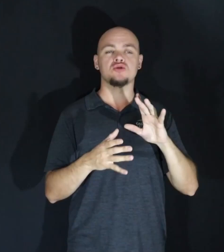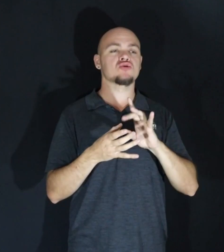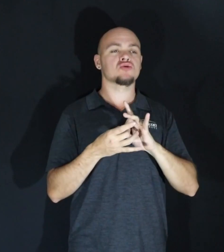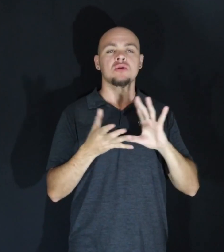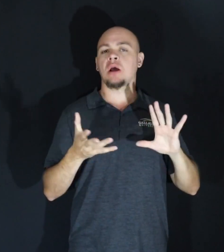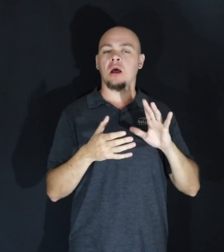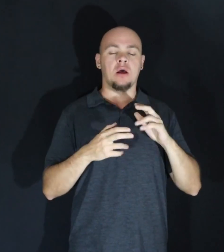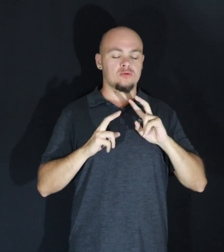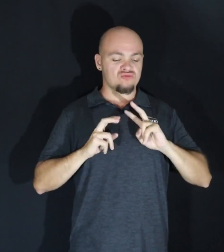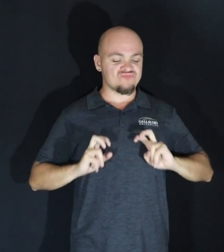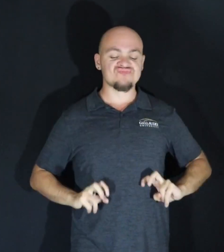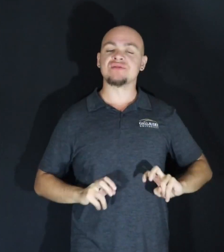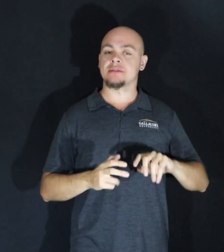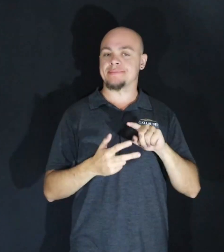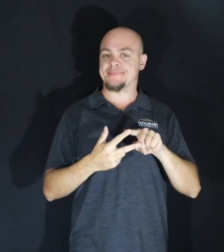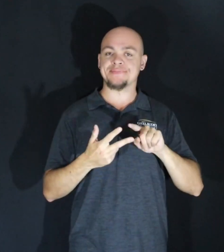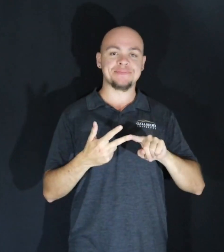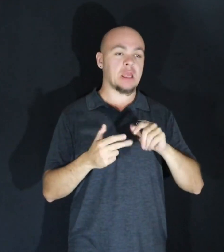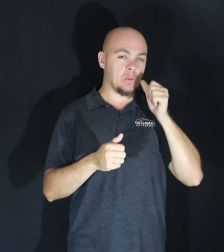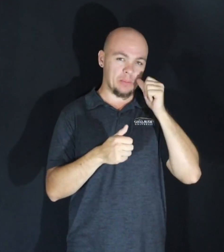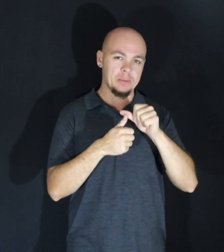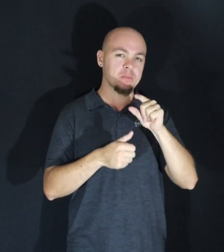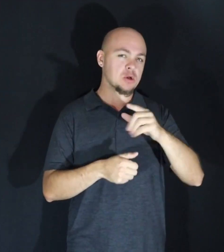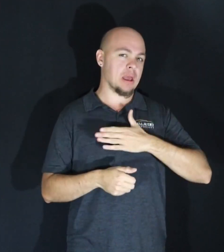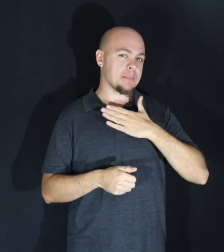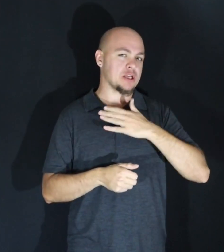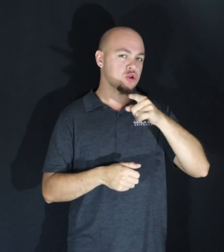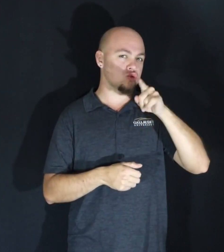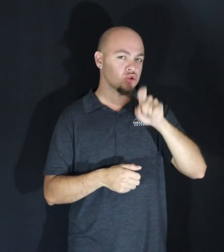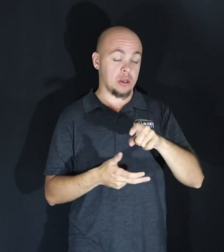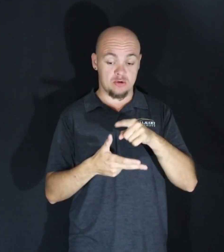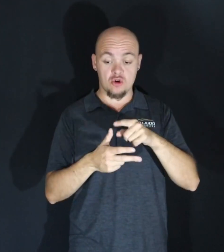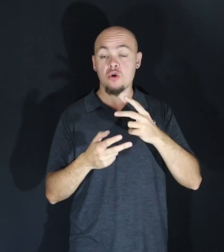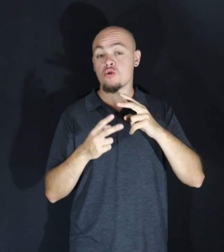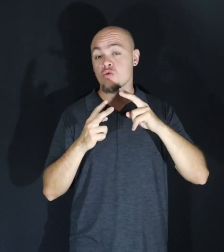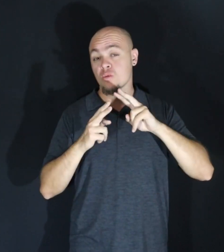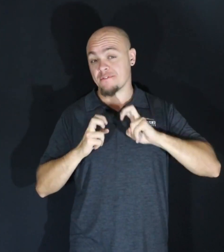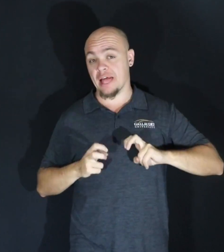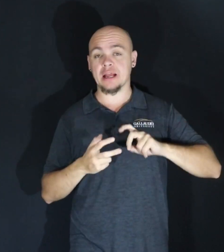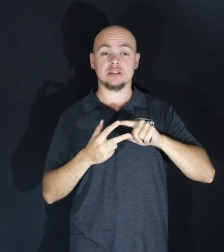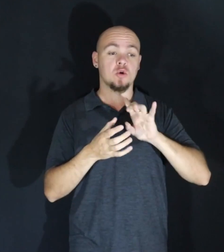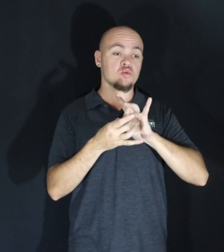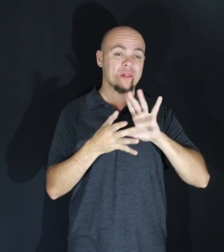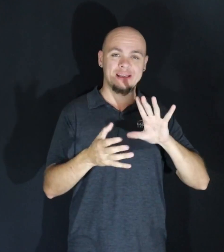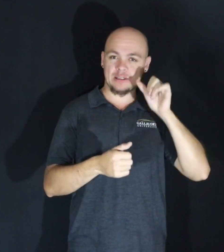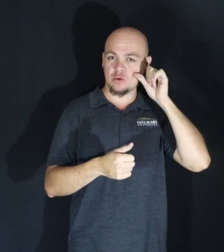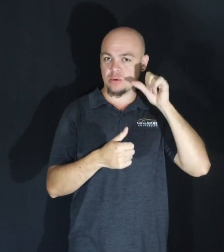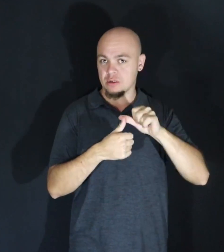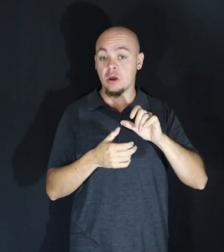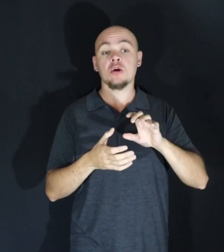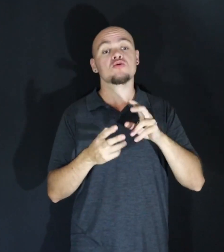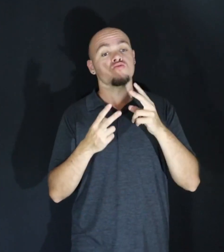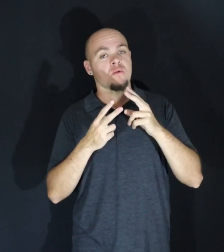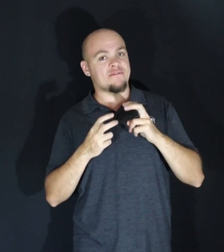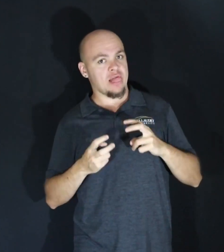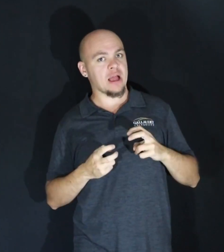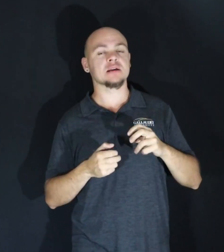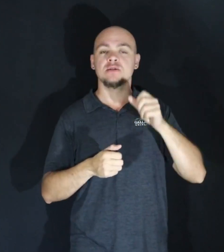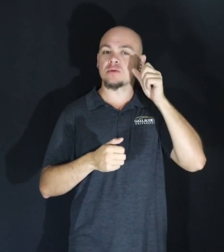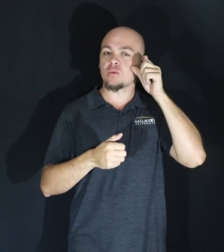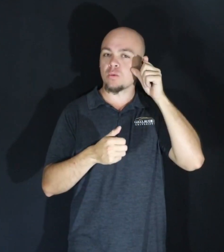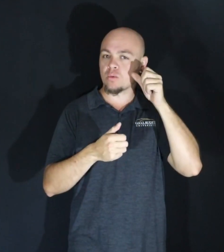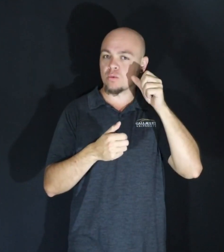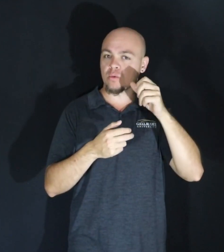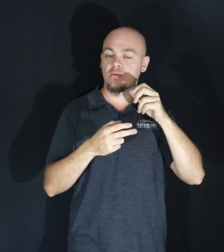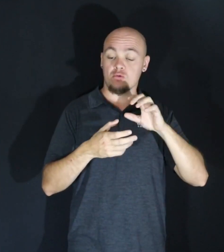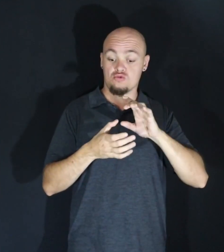longer serves you, and remember that you deserve to be happy. Reflect, release, remember. Reflect, release, remember. Won't you